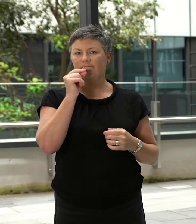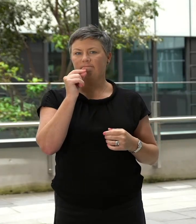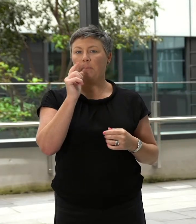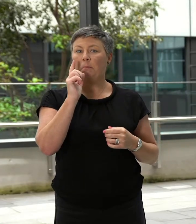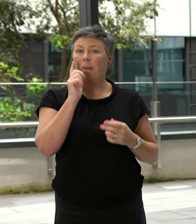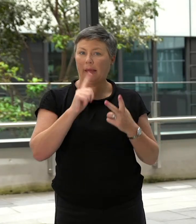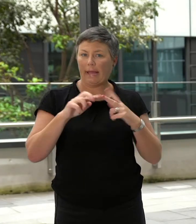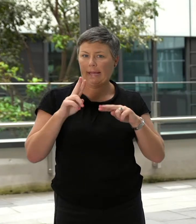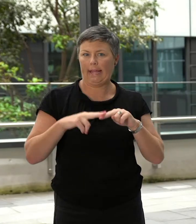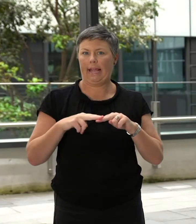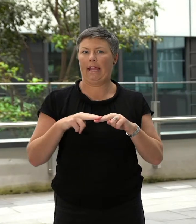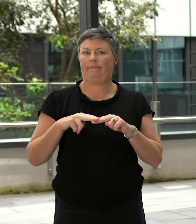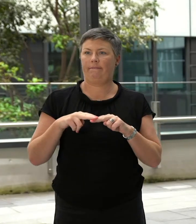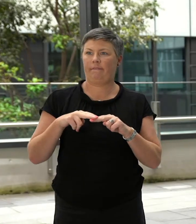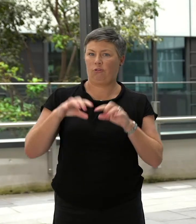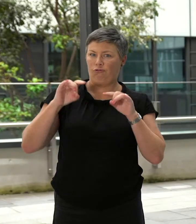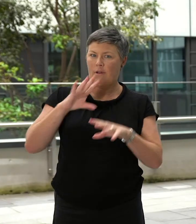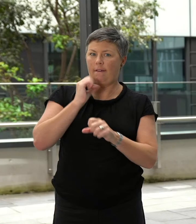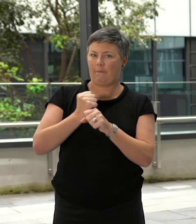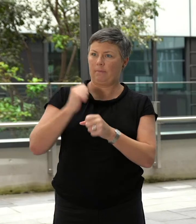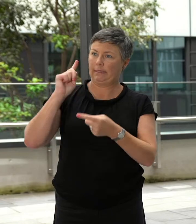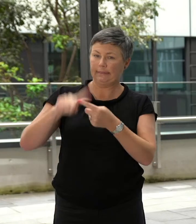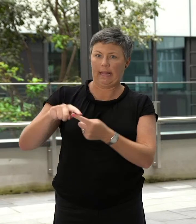to receive supply from the Commonwealth.